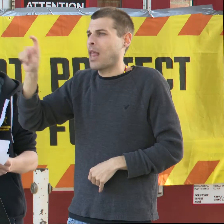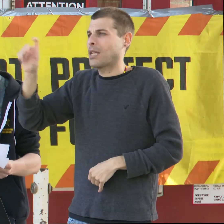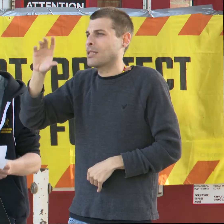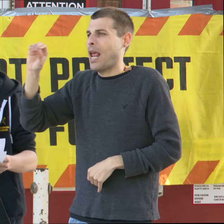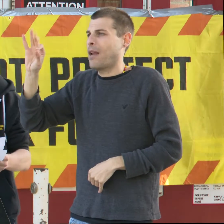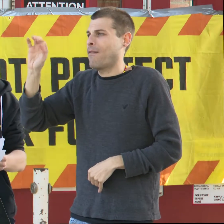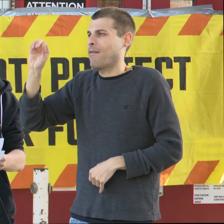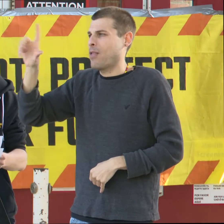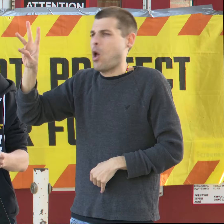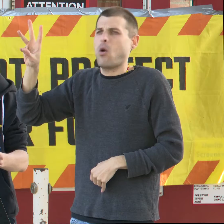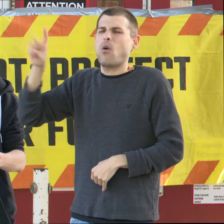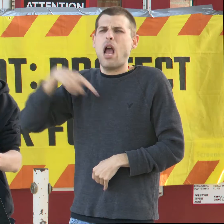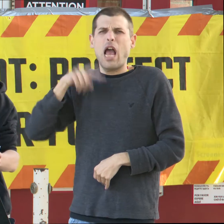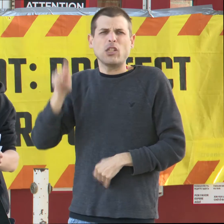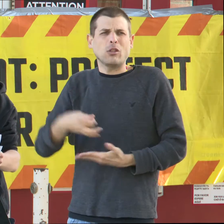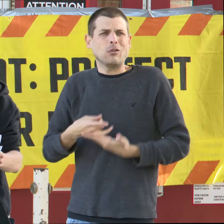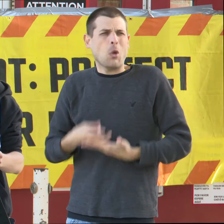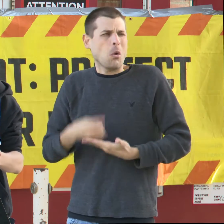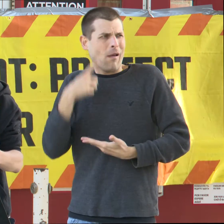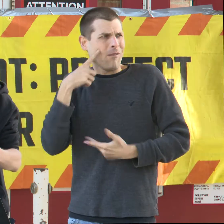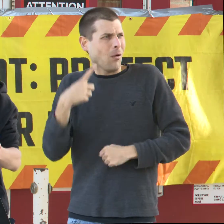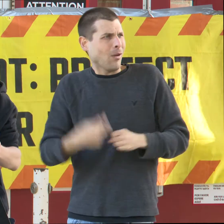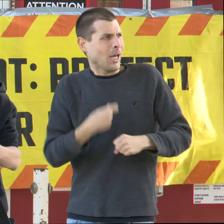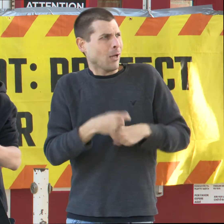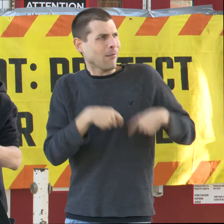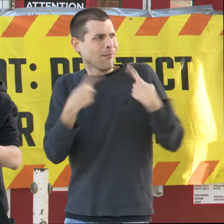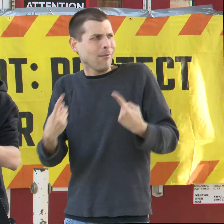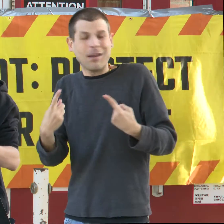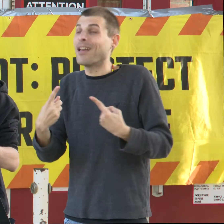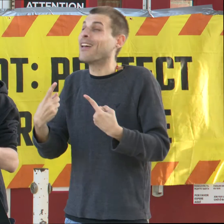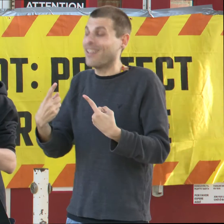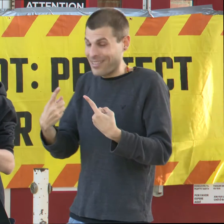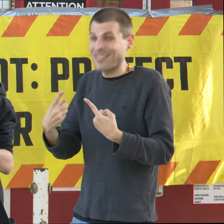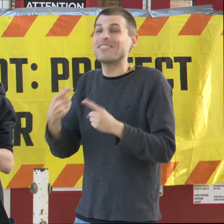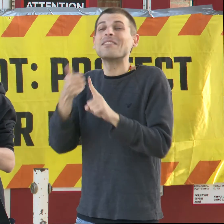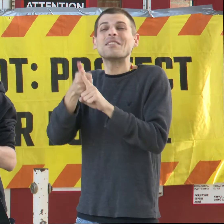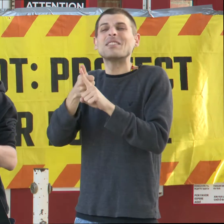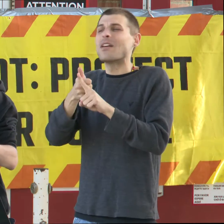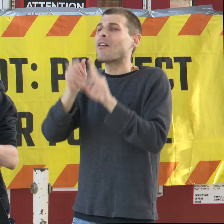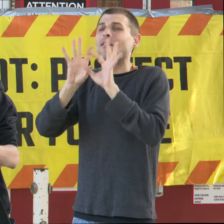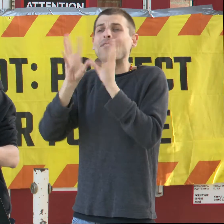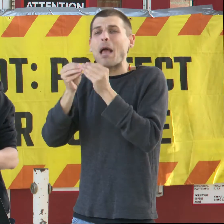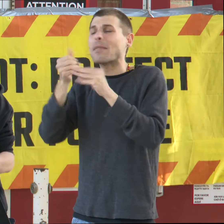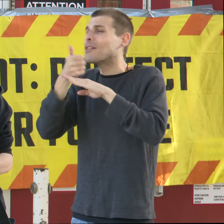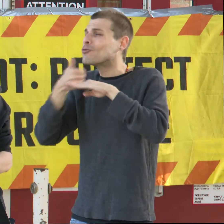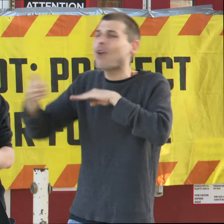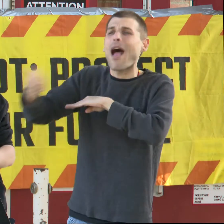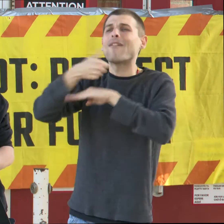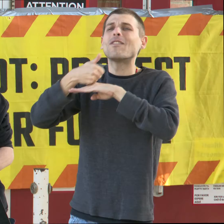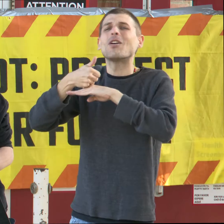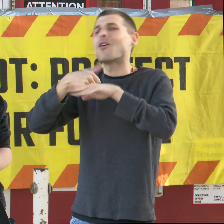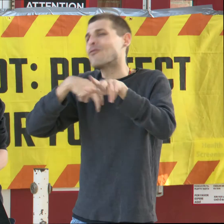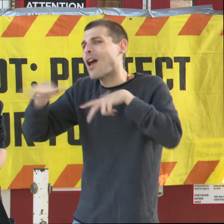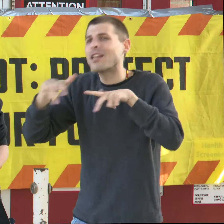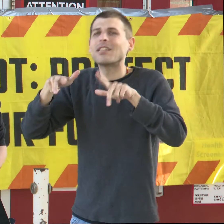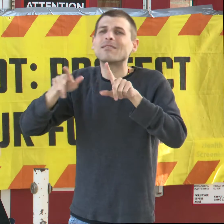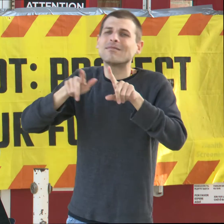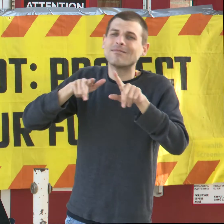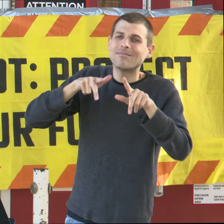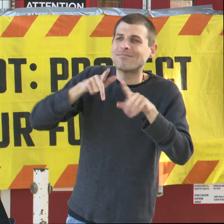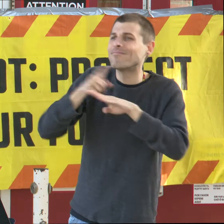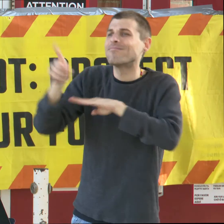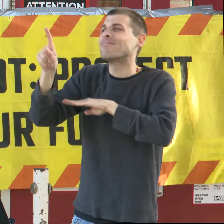not been doing yoga with Scrutch on Zoom over the last year? Mr. Scrutchions enjoys traveling with his family, trail running, and reading. Please give it up for Mr.